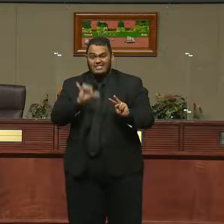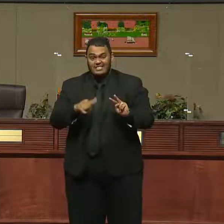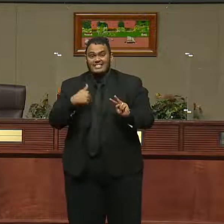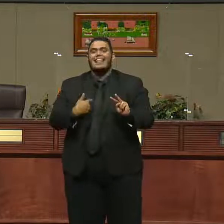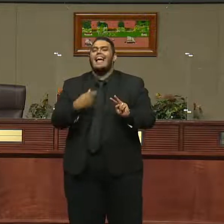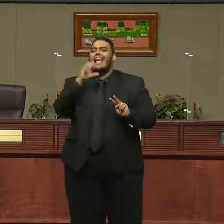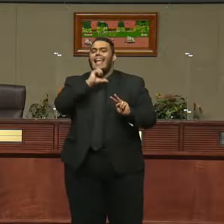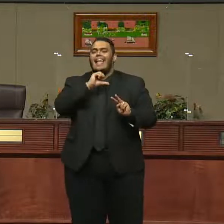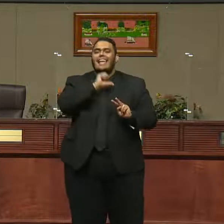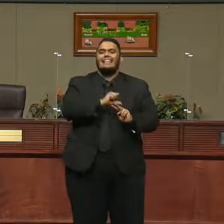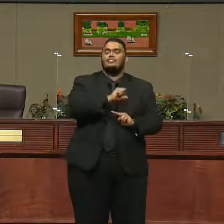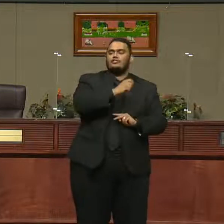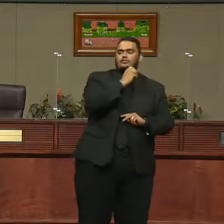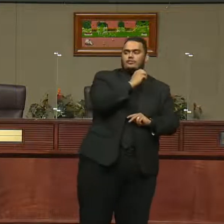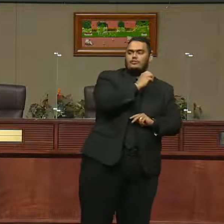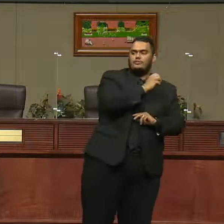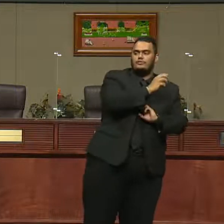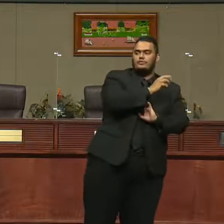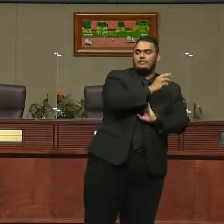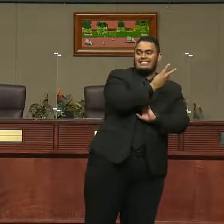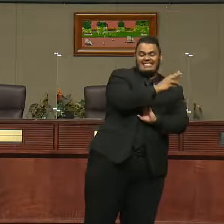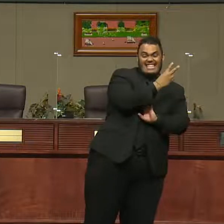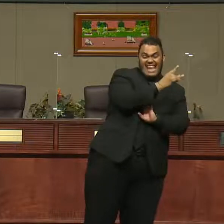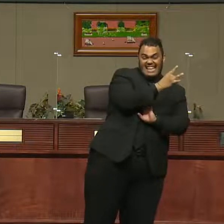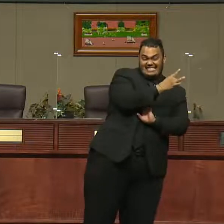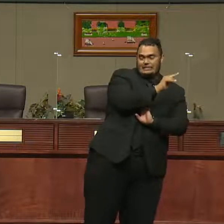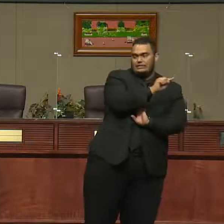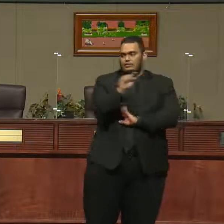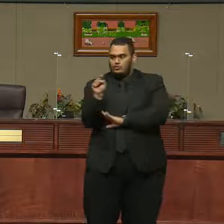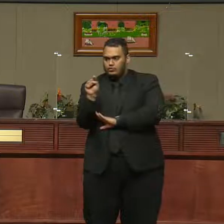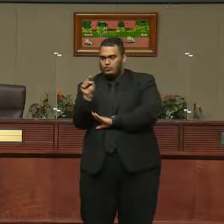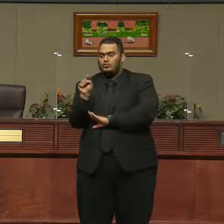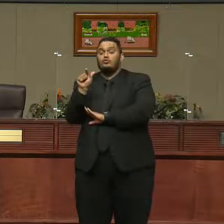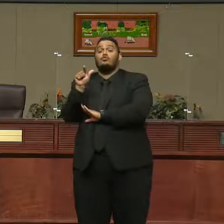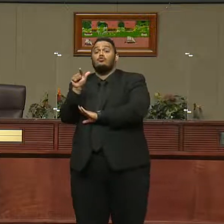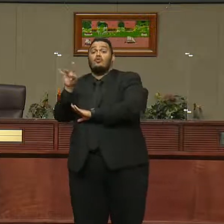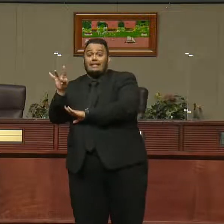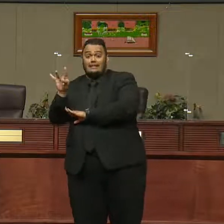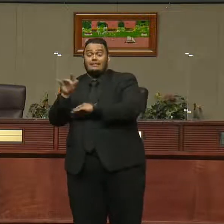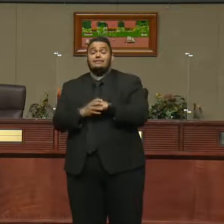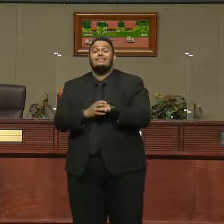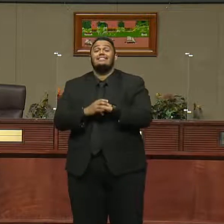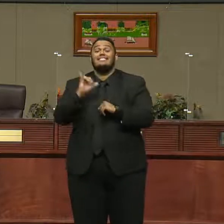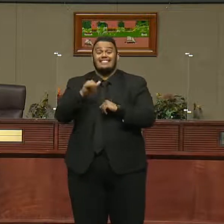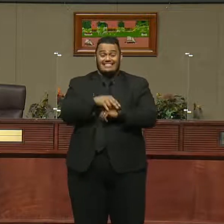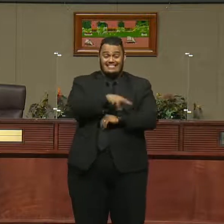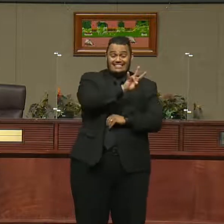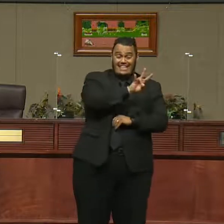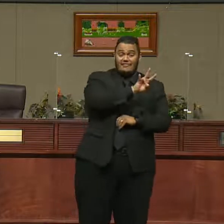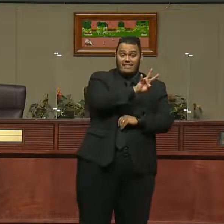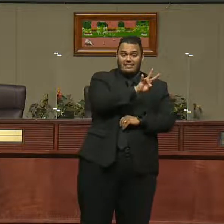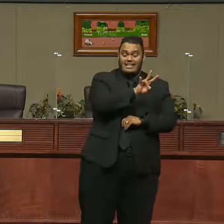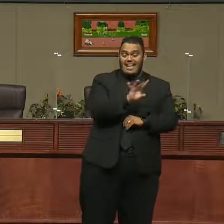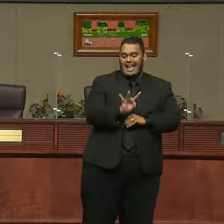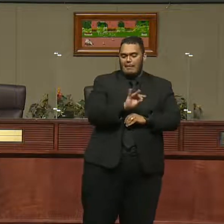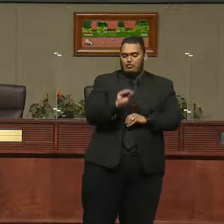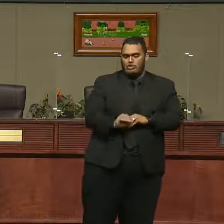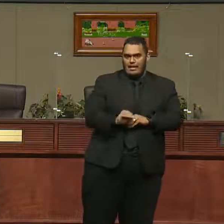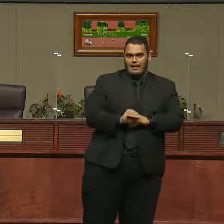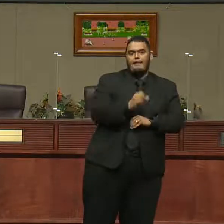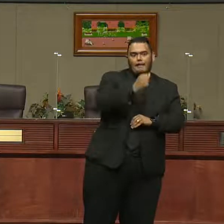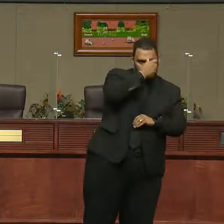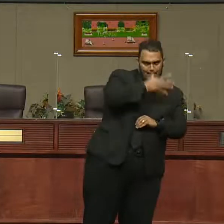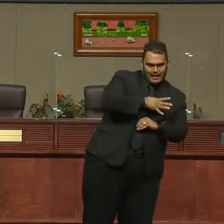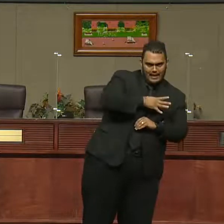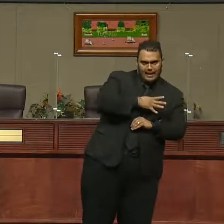of age. The median age is 30. 7, or 58%, are males, and 5,